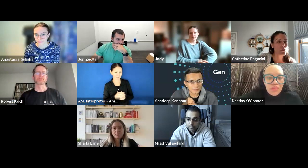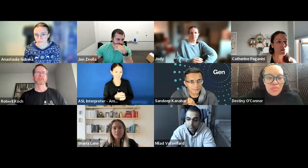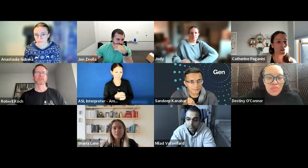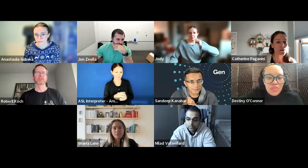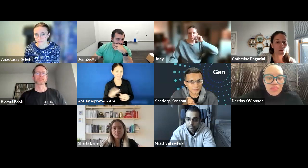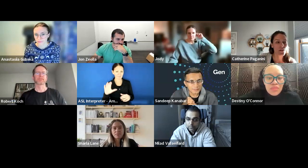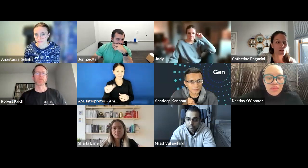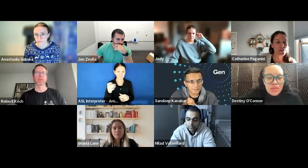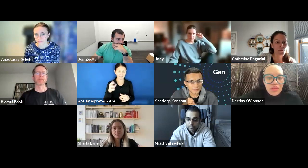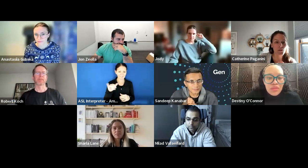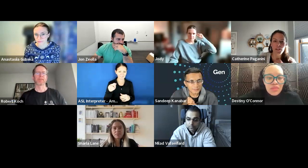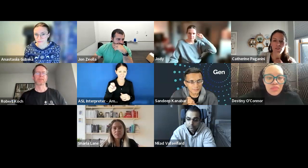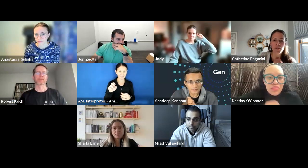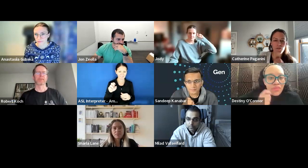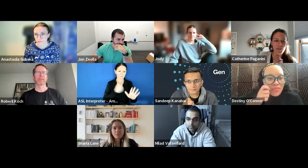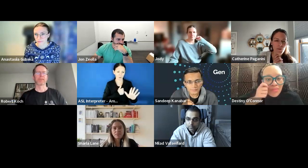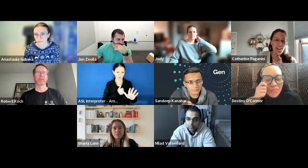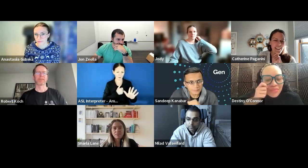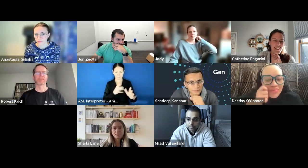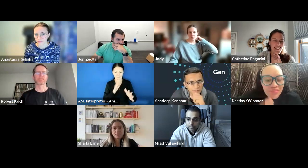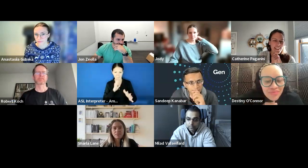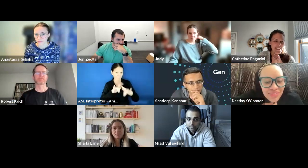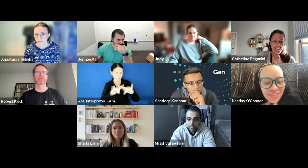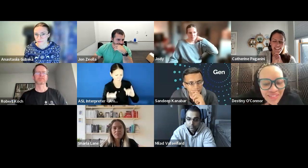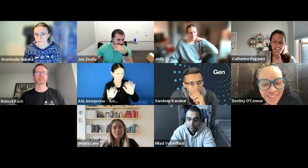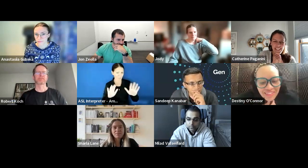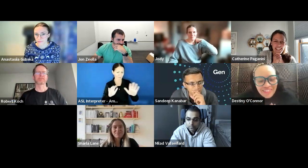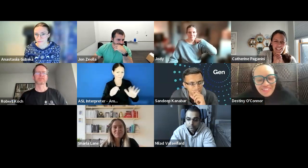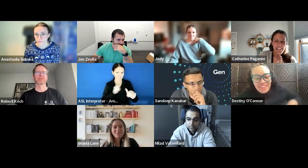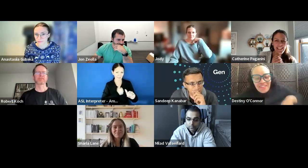sorry. Sorry, was I over?